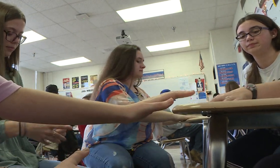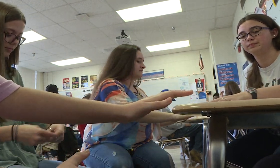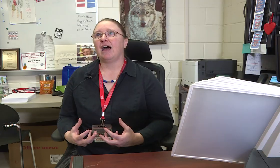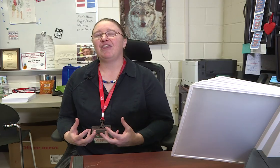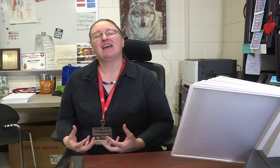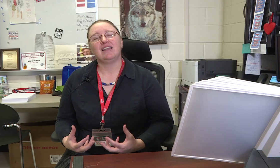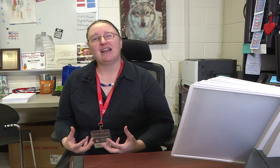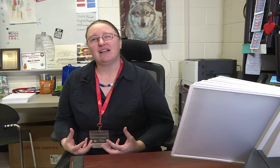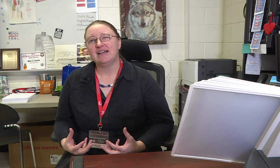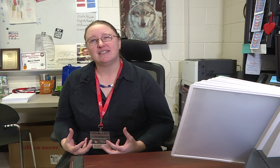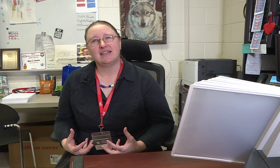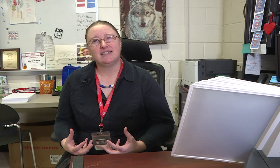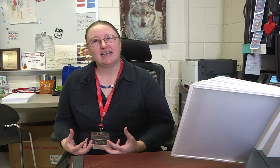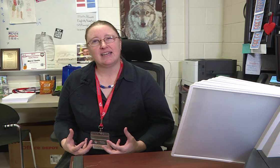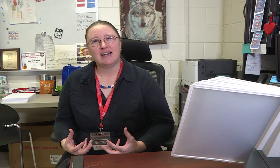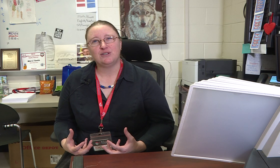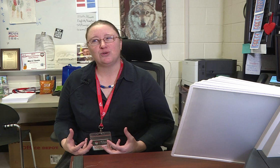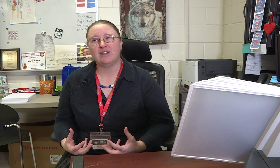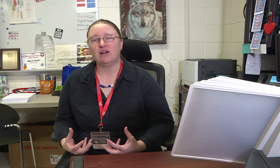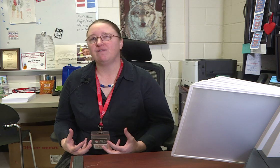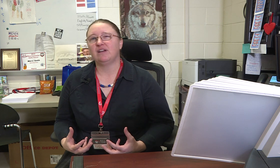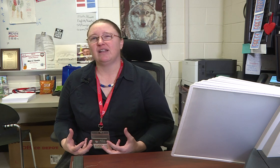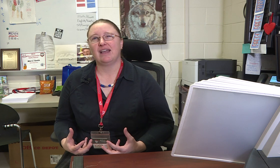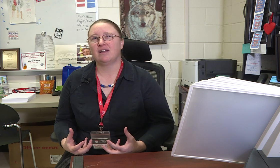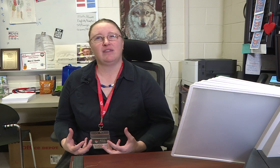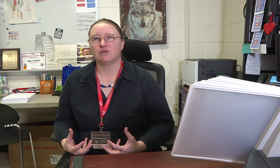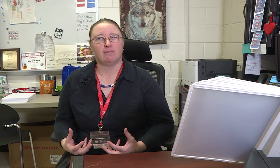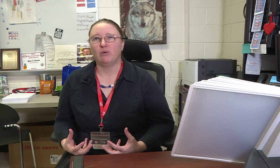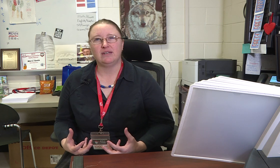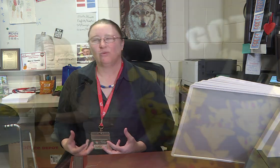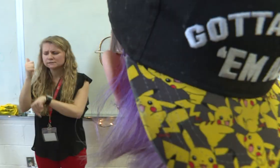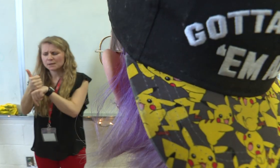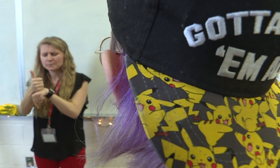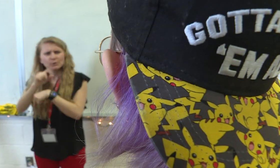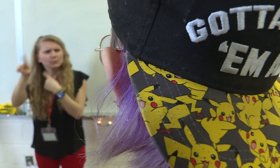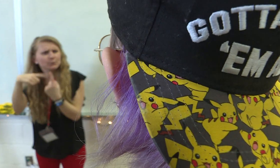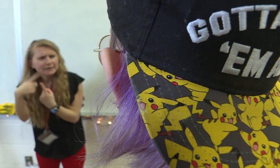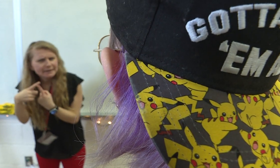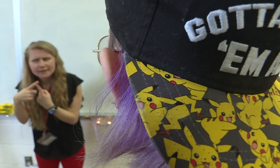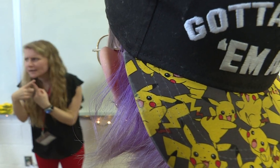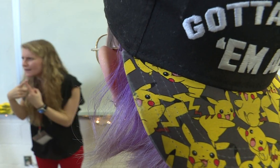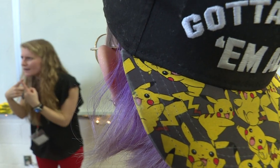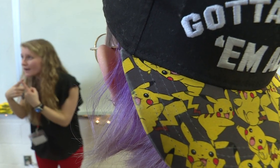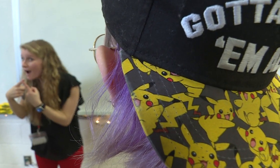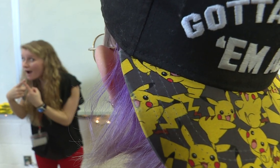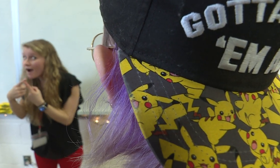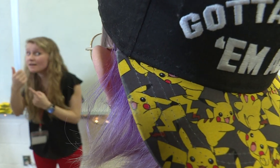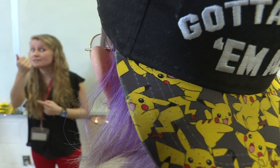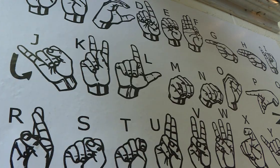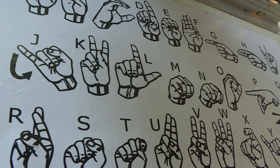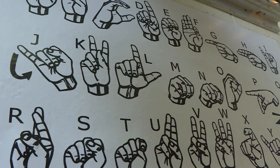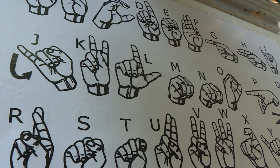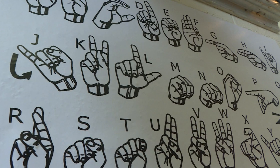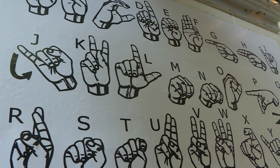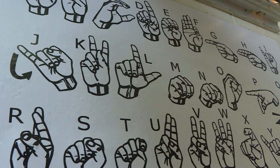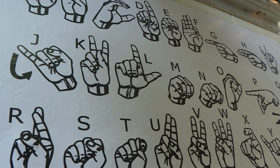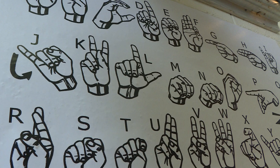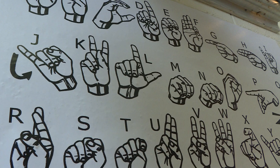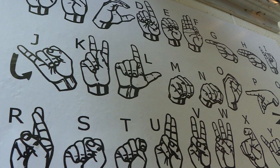I think a lot of classes kids take in high school, they don't feel like there's a point. This may be the only school in the state where American Sign Language classes count as a